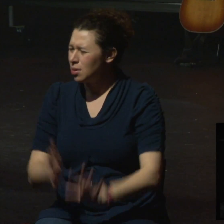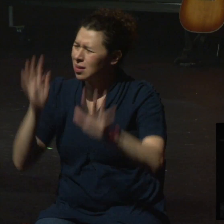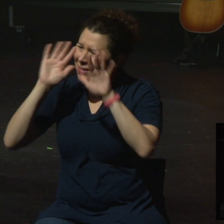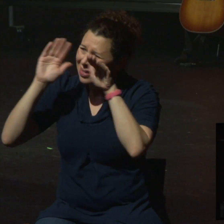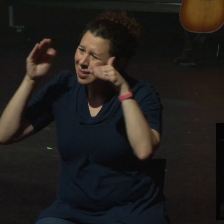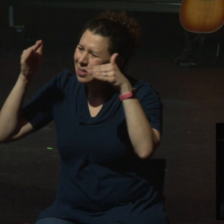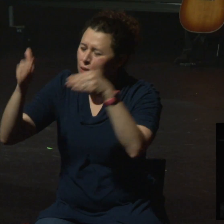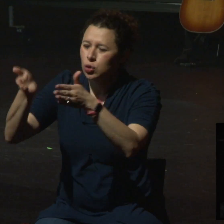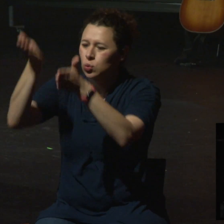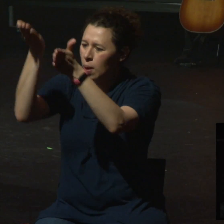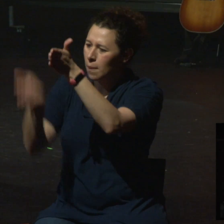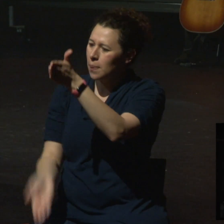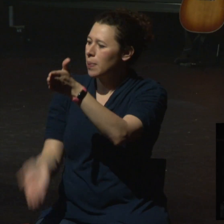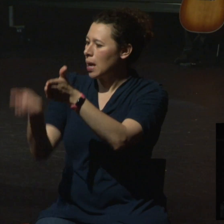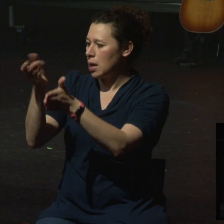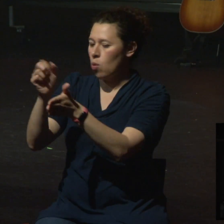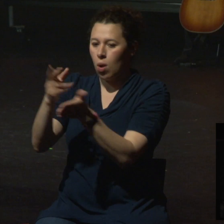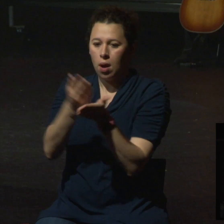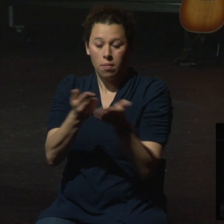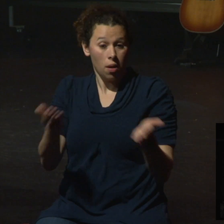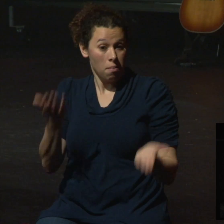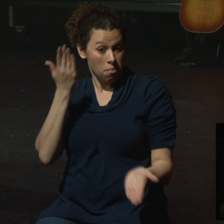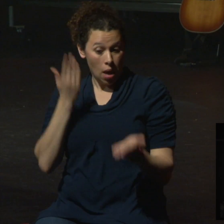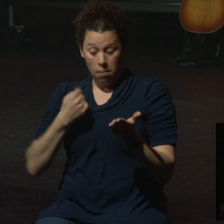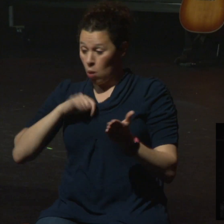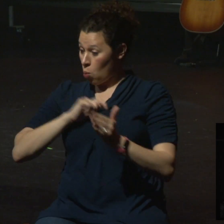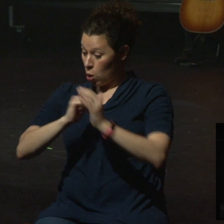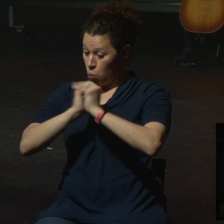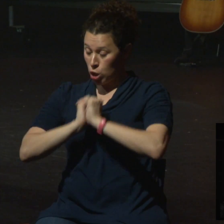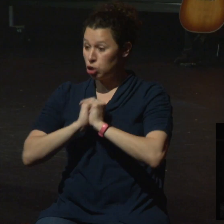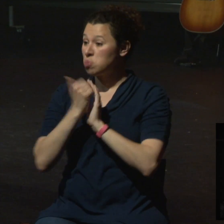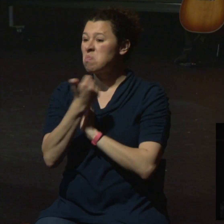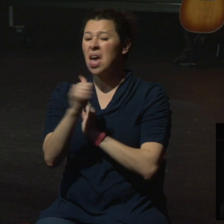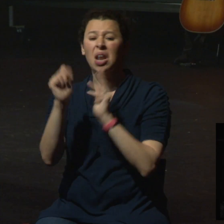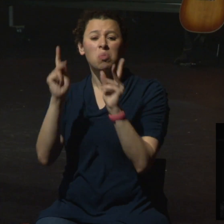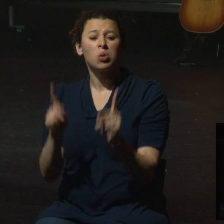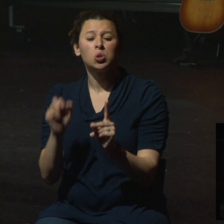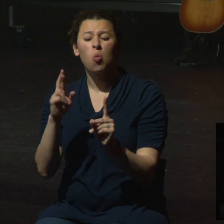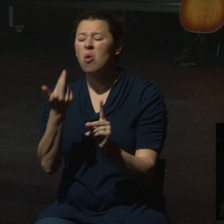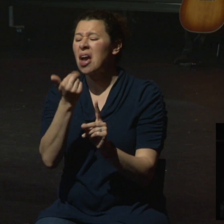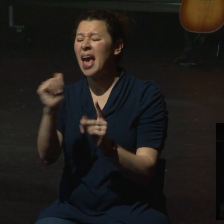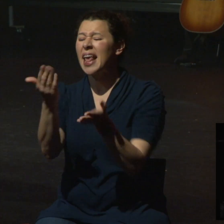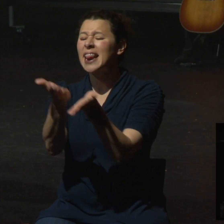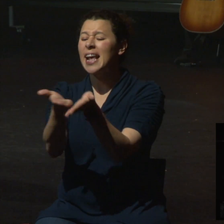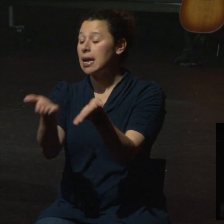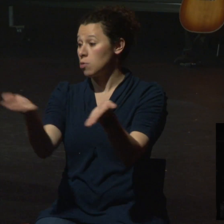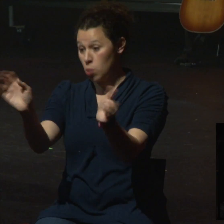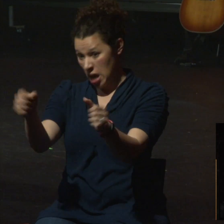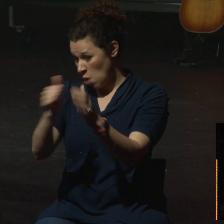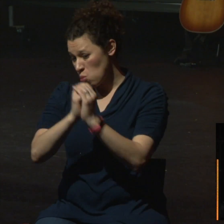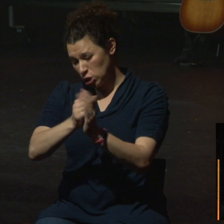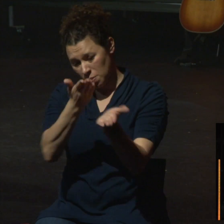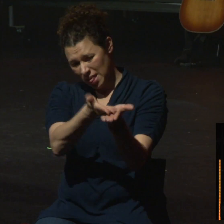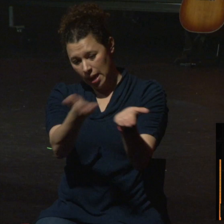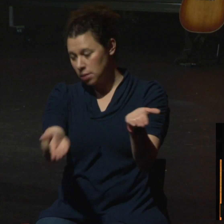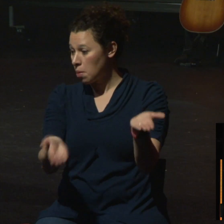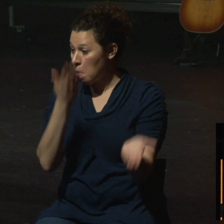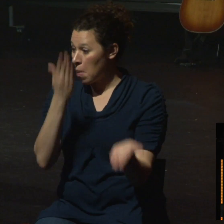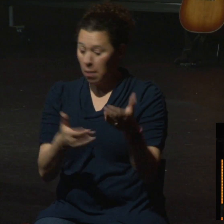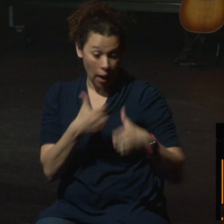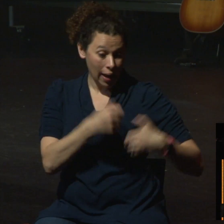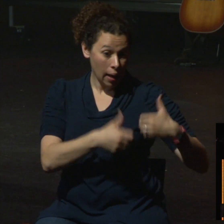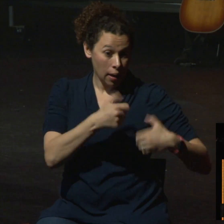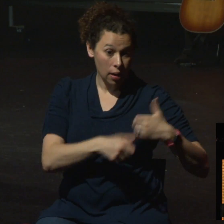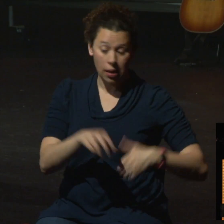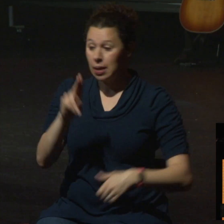of esteem. So guess what? You and I could be worshiping anyone or anything. From the PlayStation to